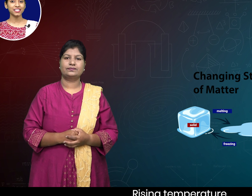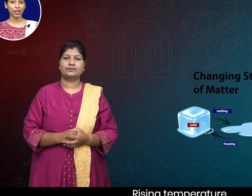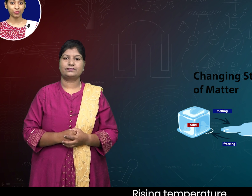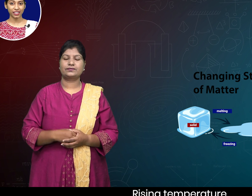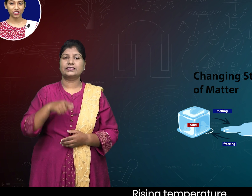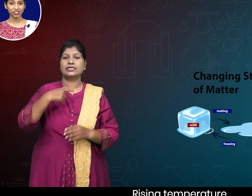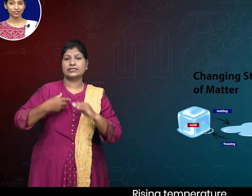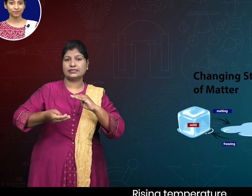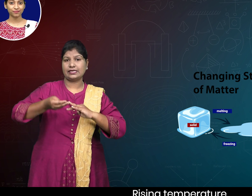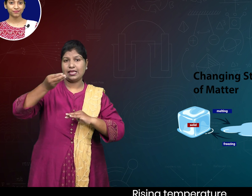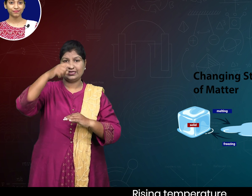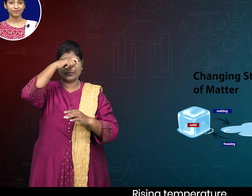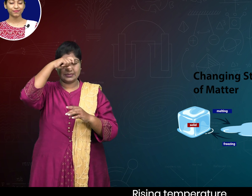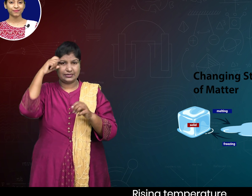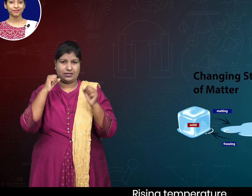rise in temperature,